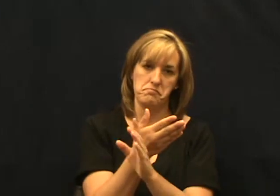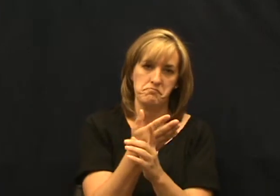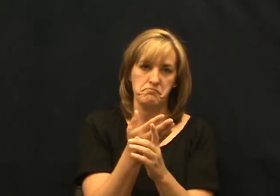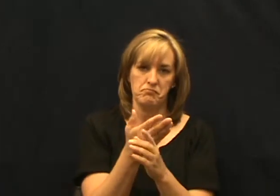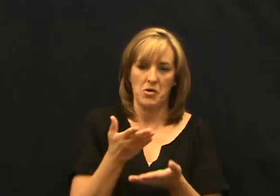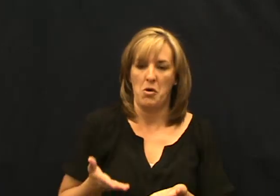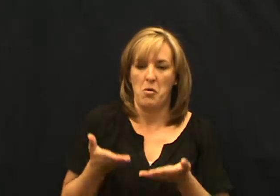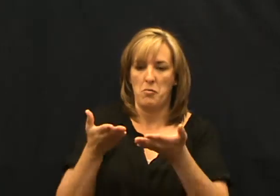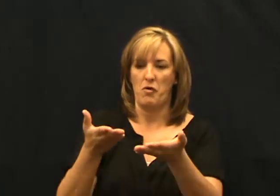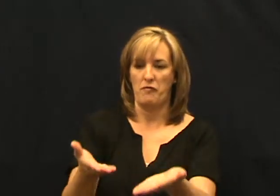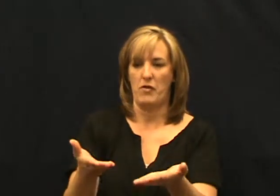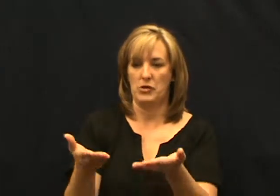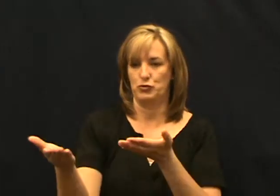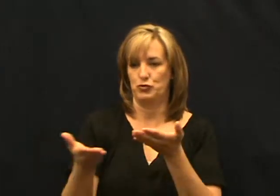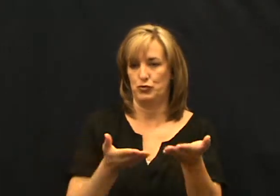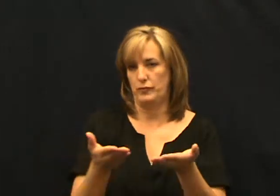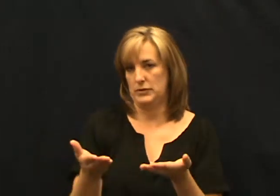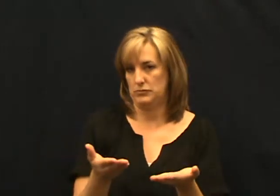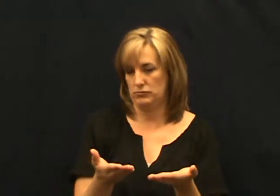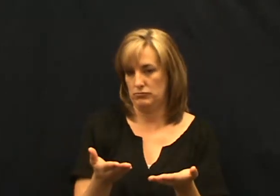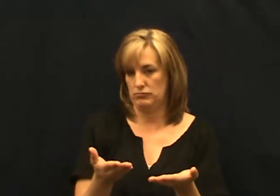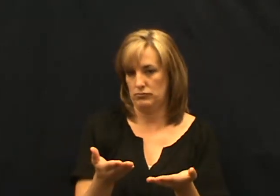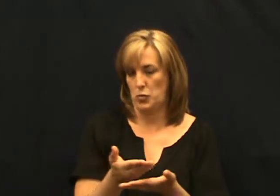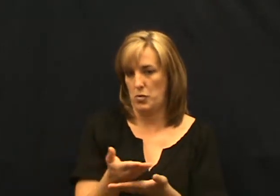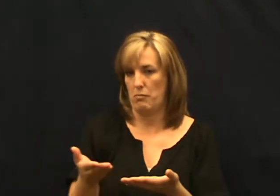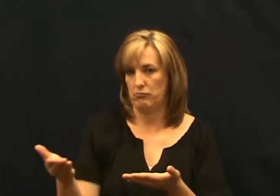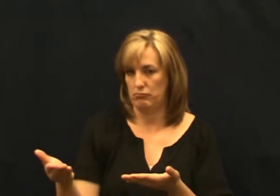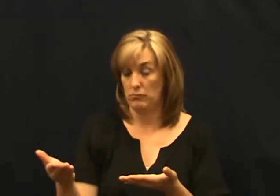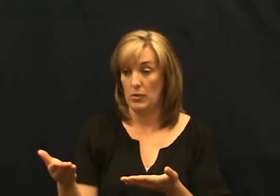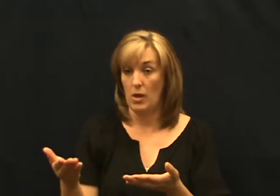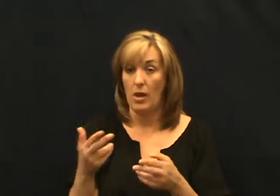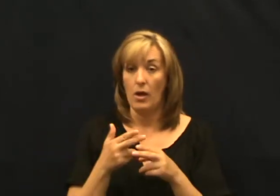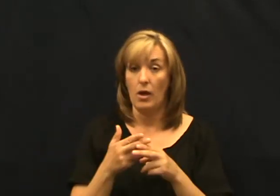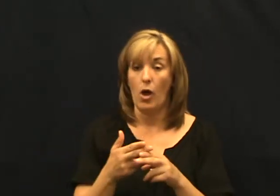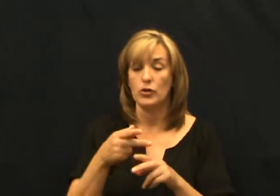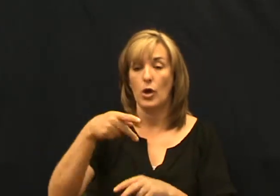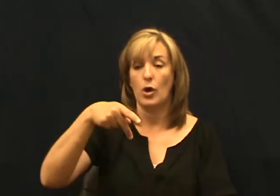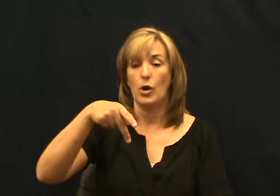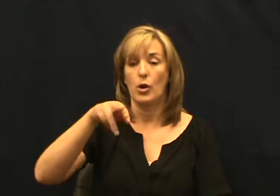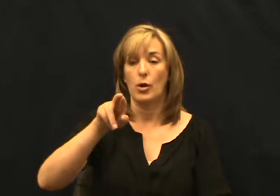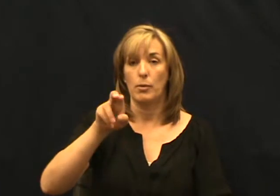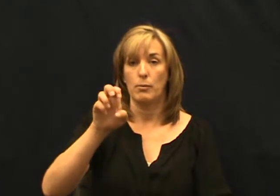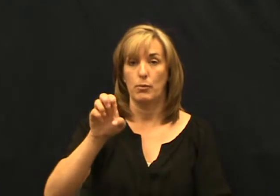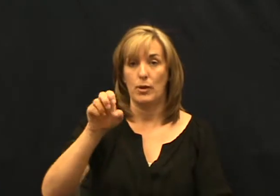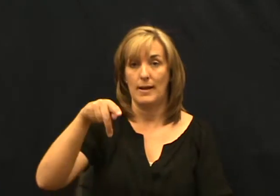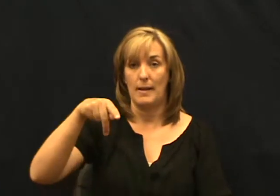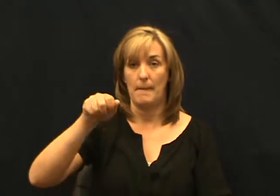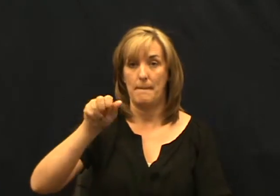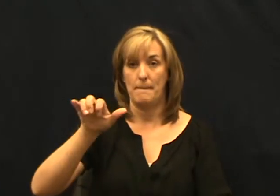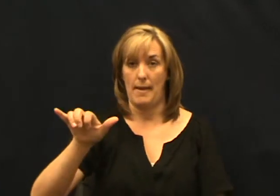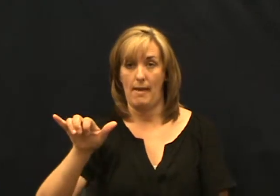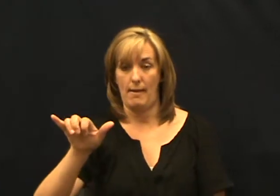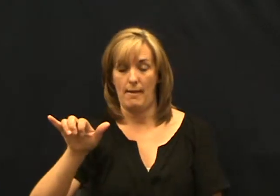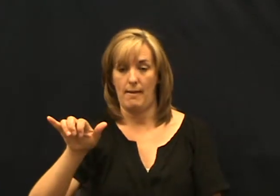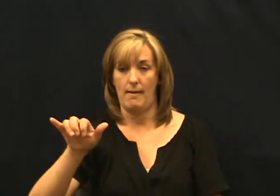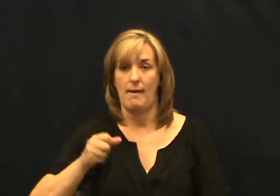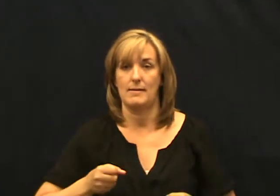the good or service, and that we would call a prepaid expense. We'll learn more about that later. But a